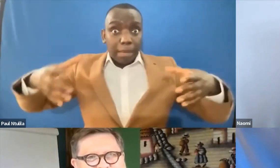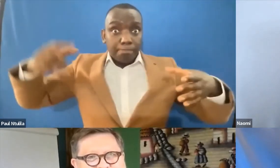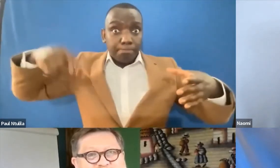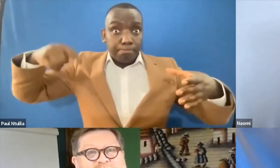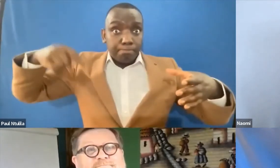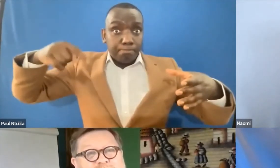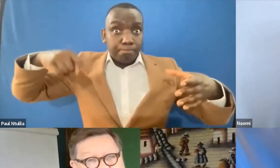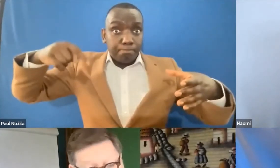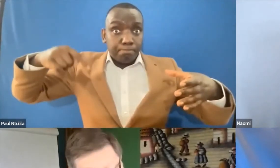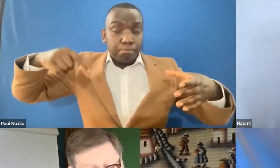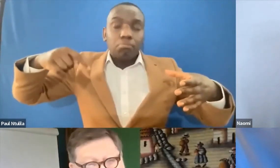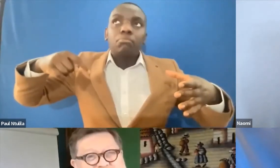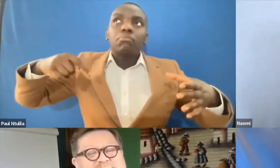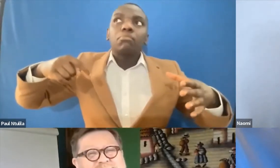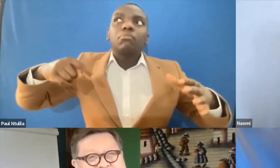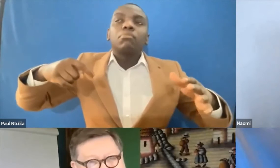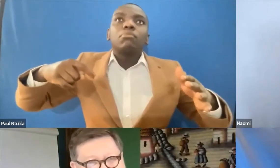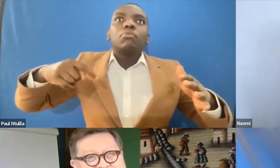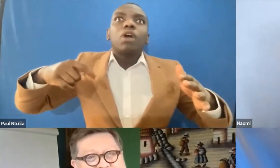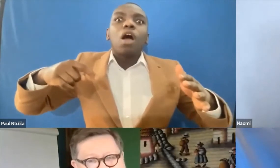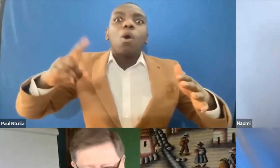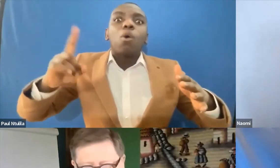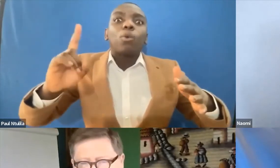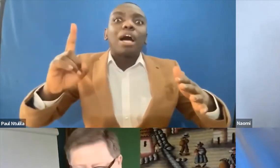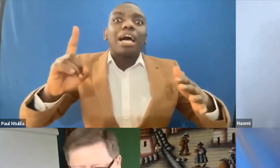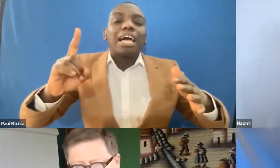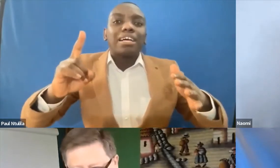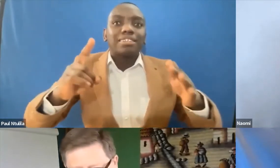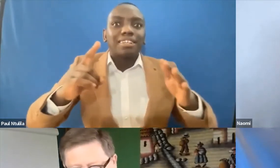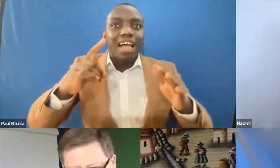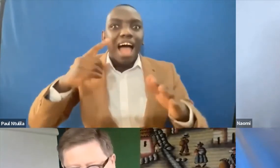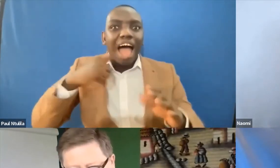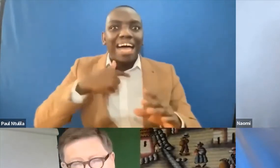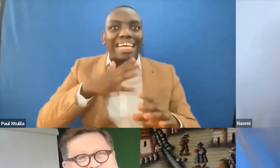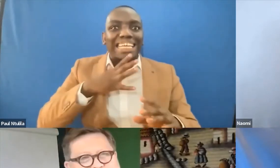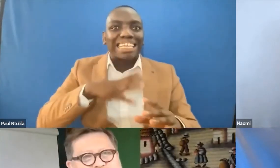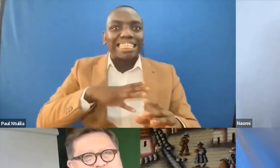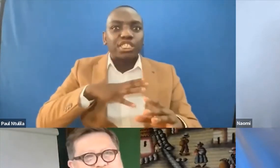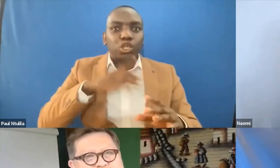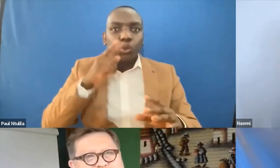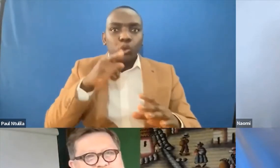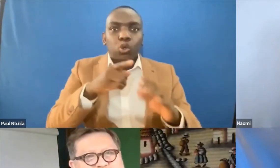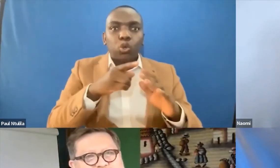I think teamwork. I think that's vital.